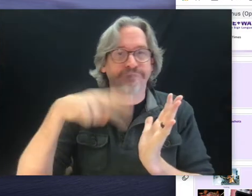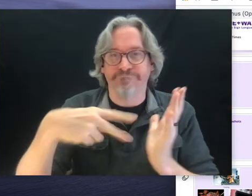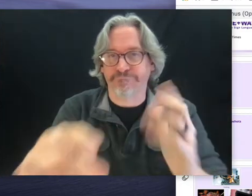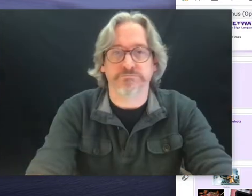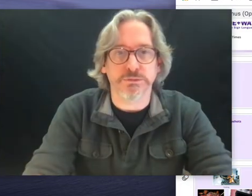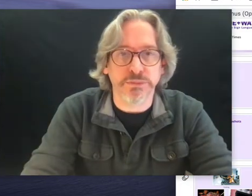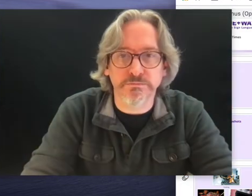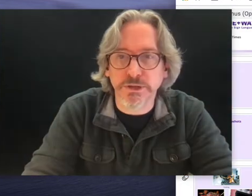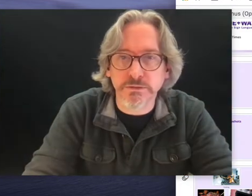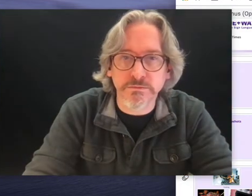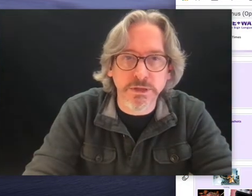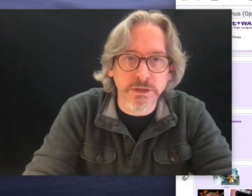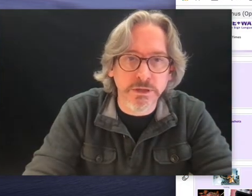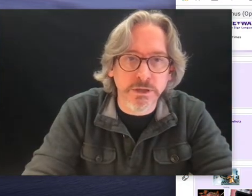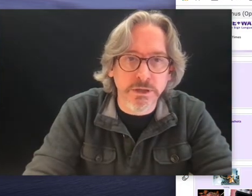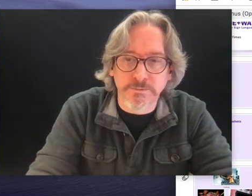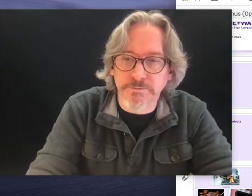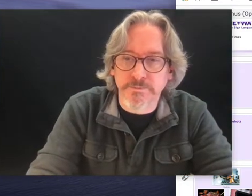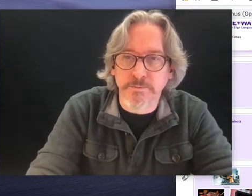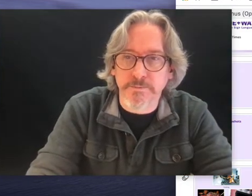Reading.